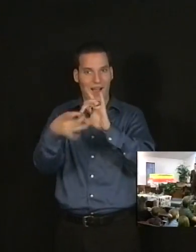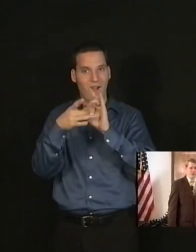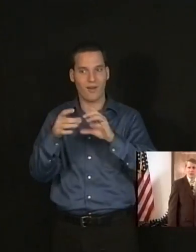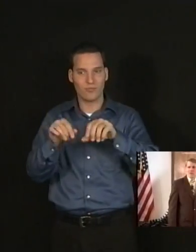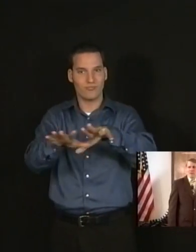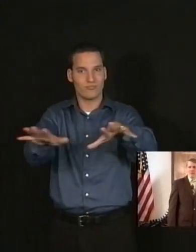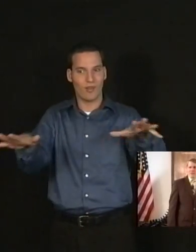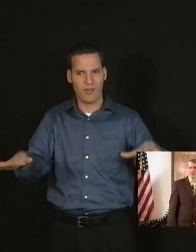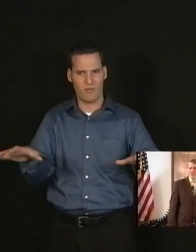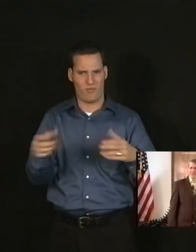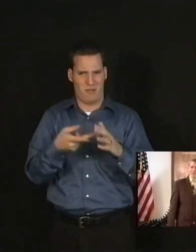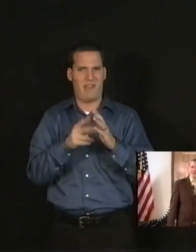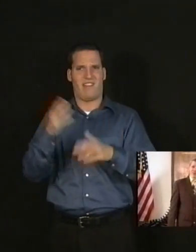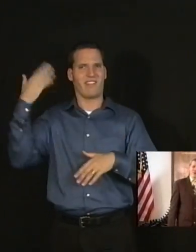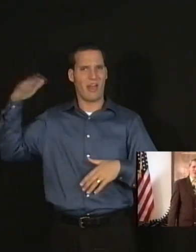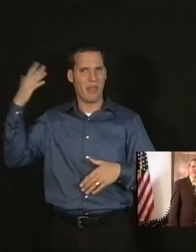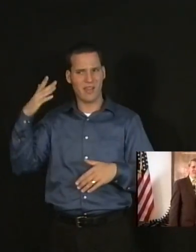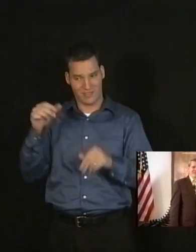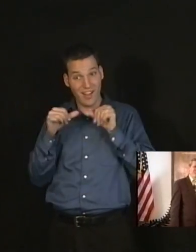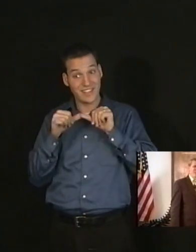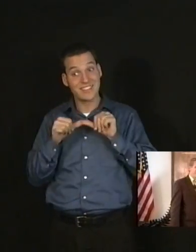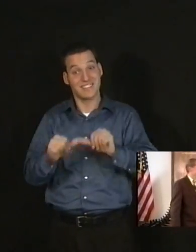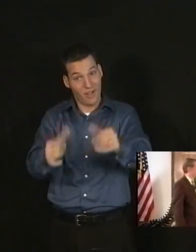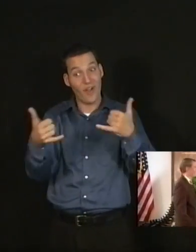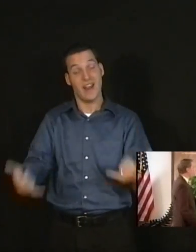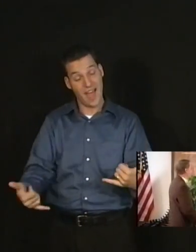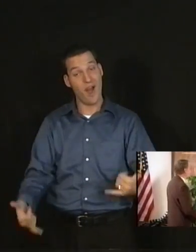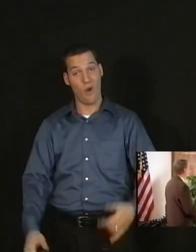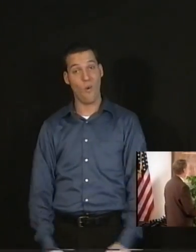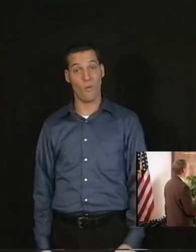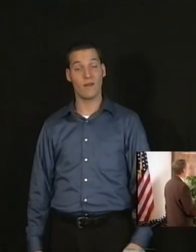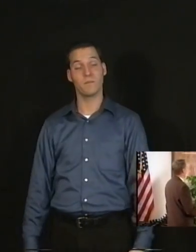connected, you know. What do you mean, did they? Hello? They still are.